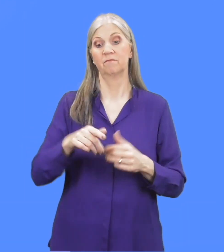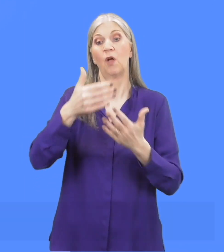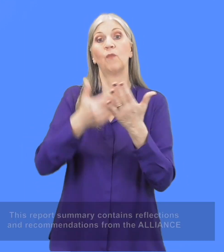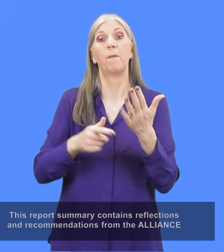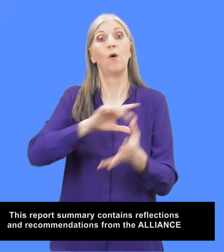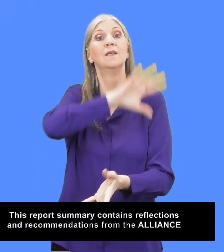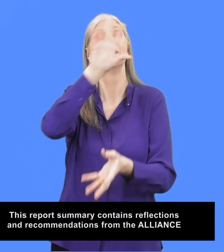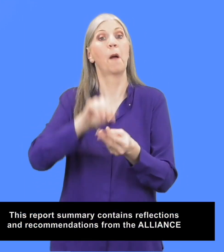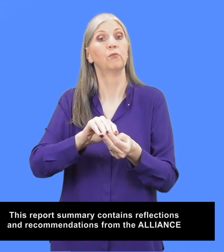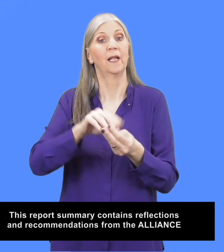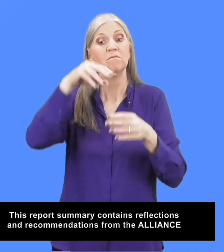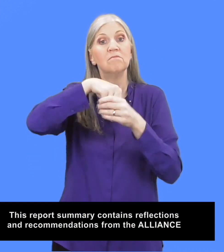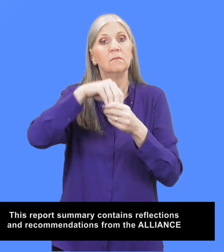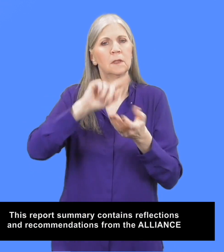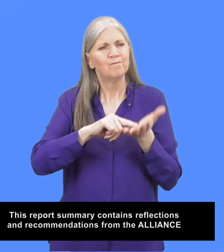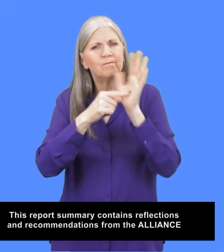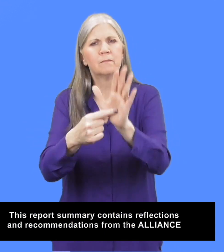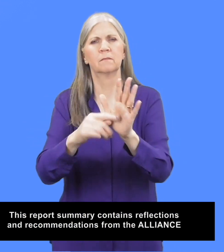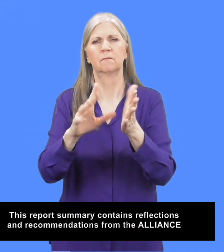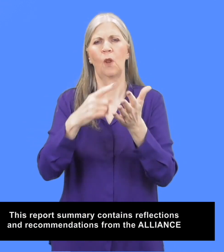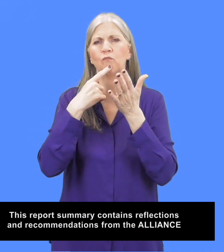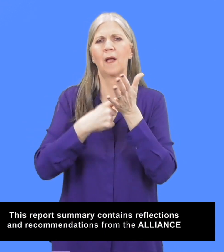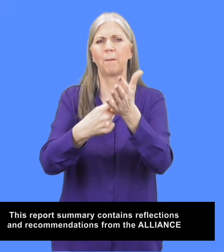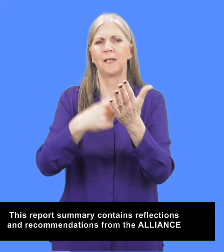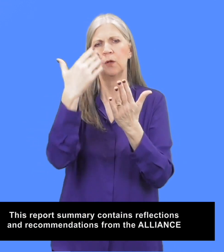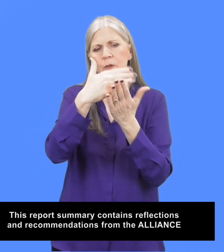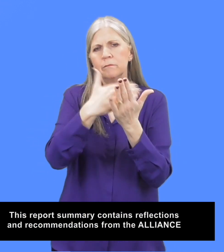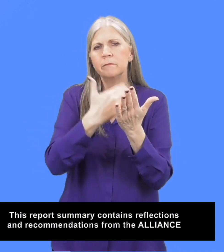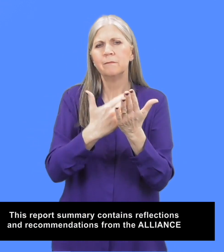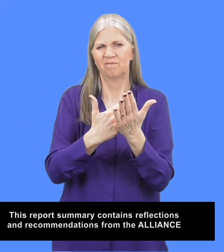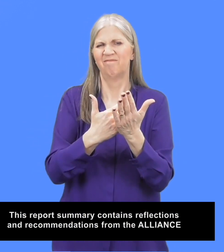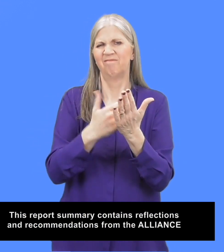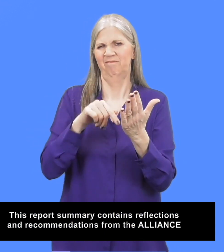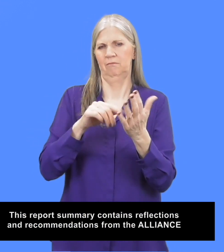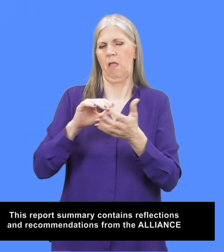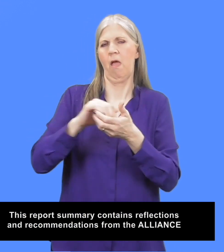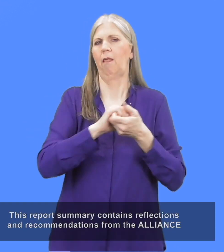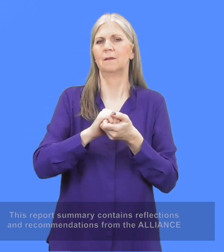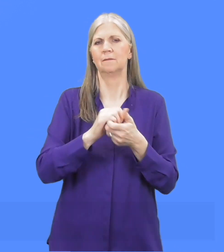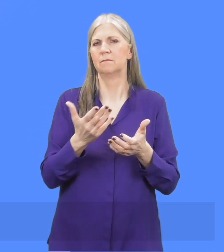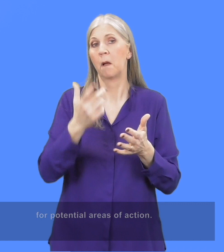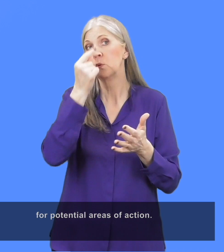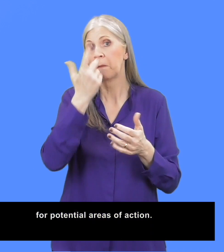This report summary contains reflections and recommendations from the Alliance for potential areas of